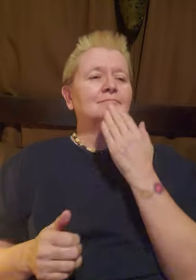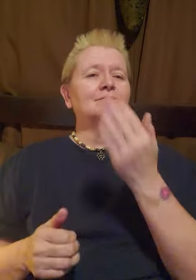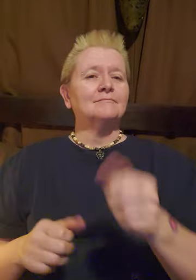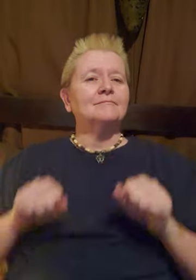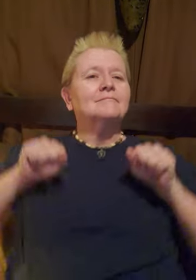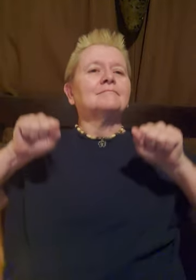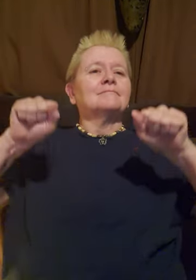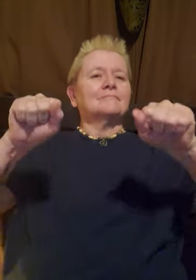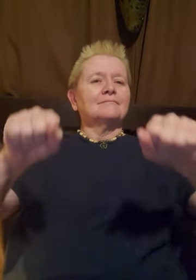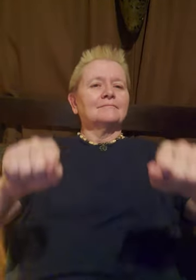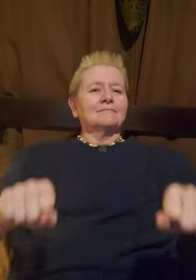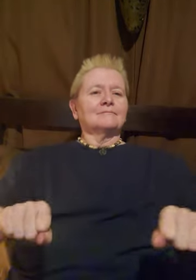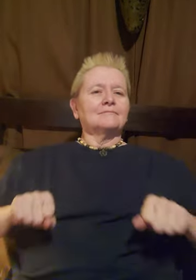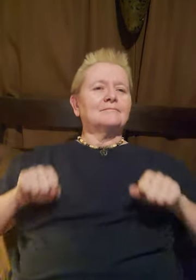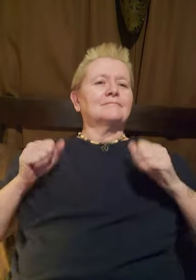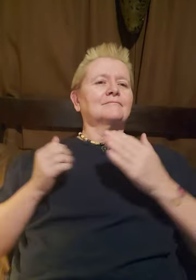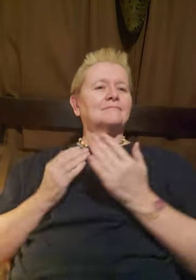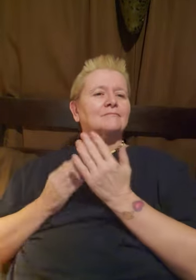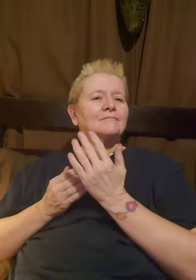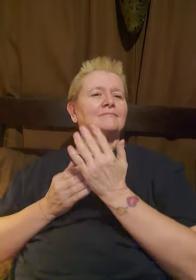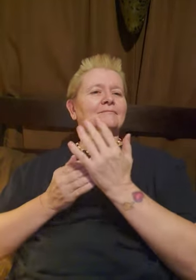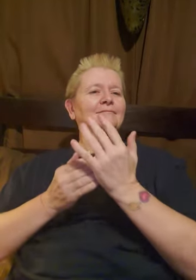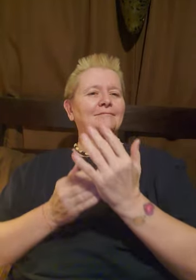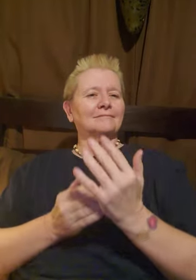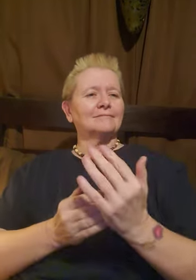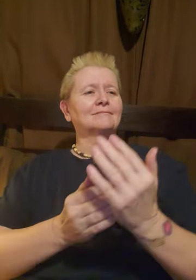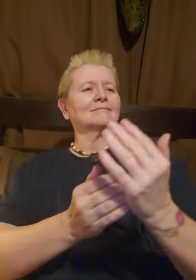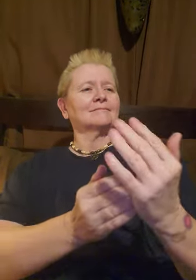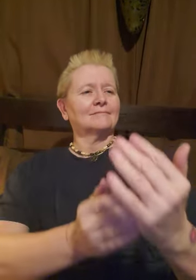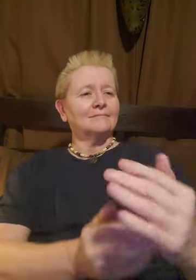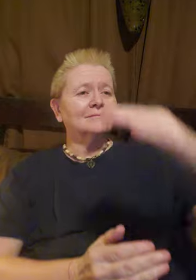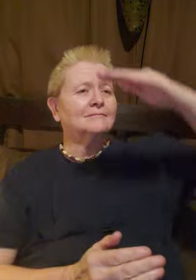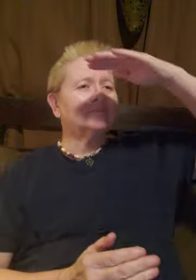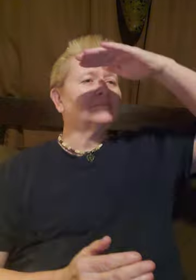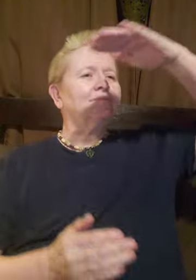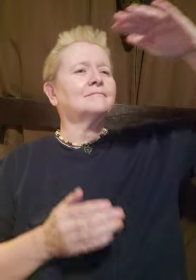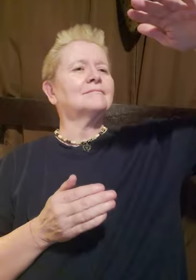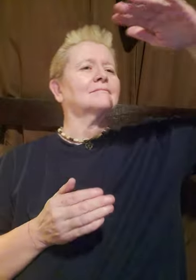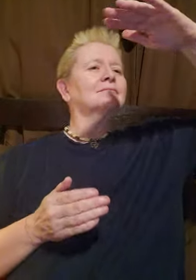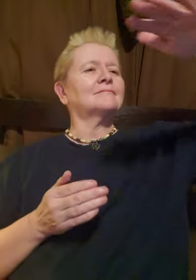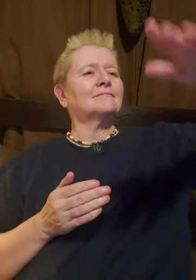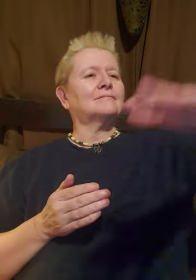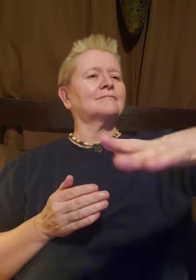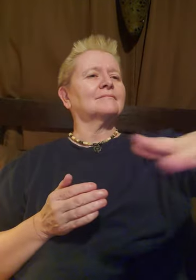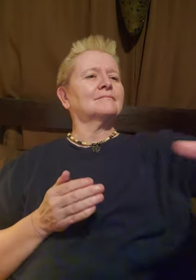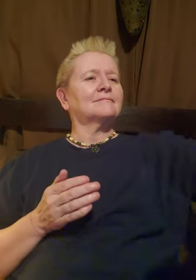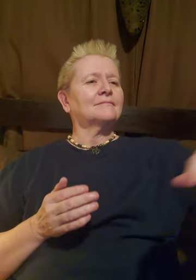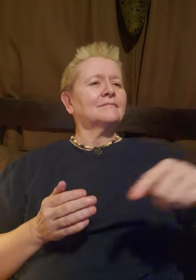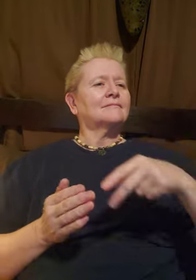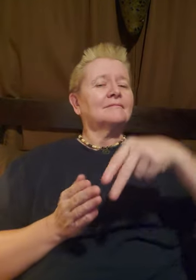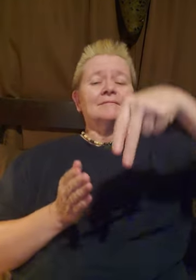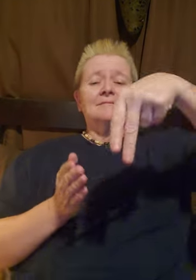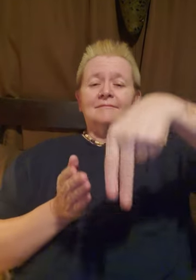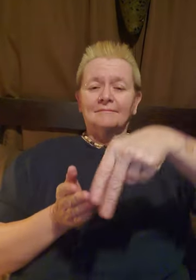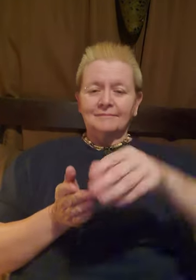with good oars, sail to distant shores, stand up